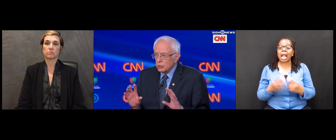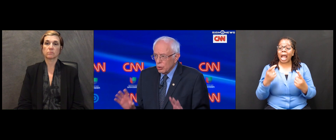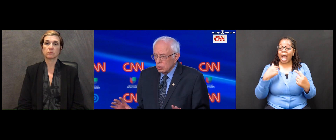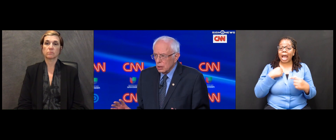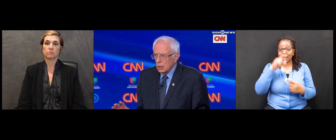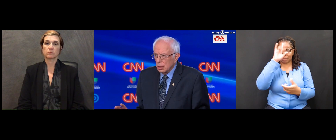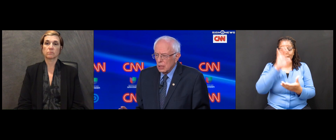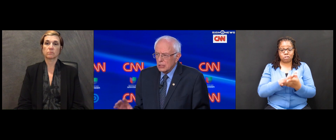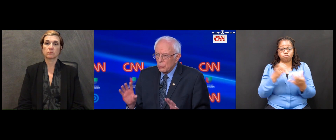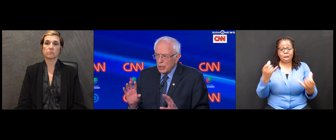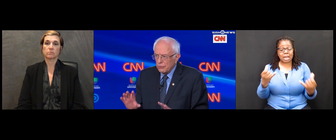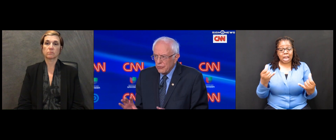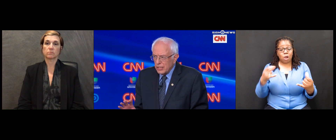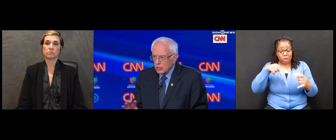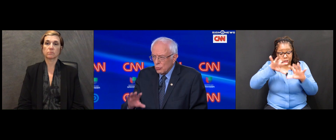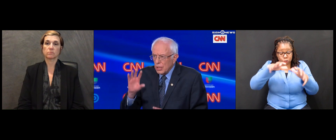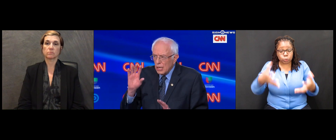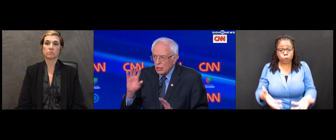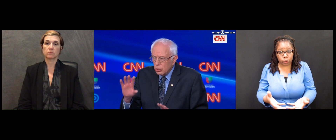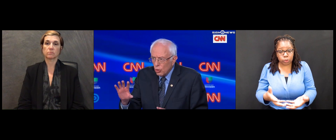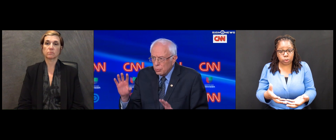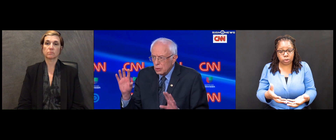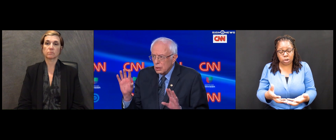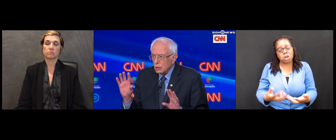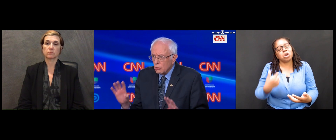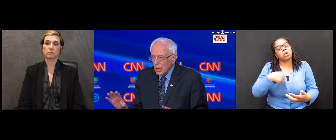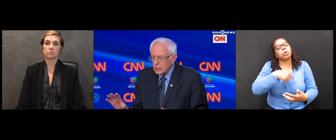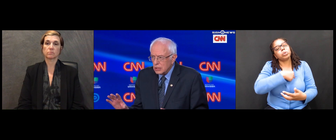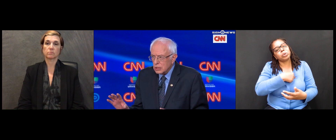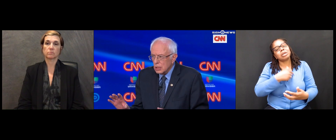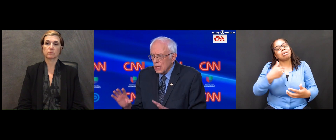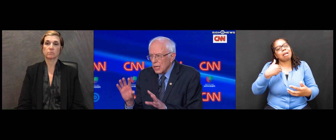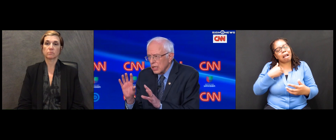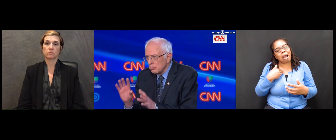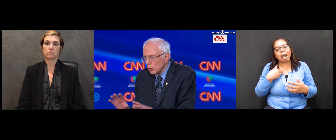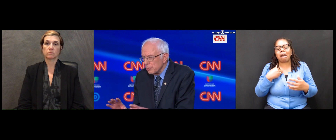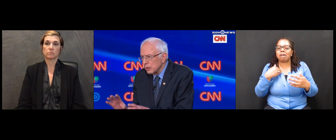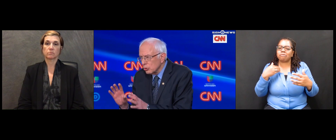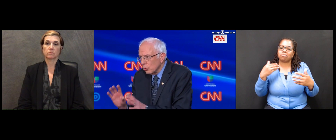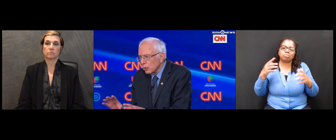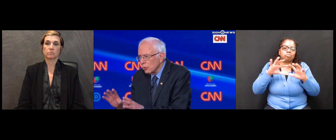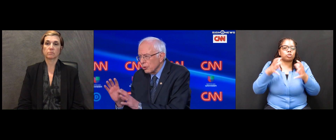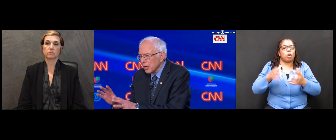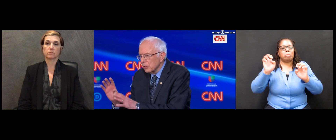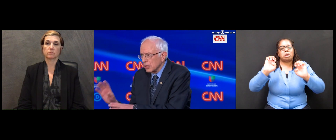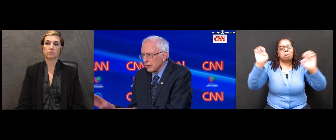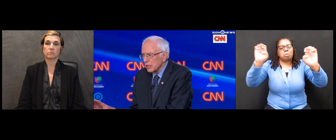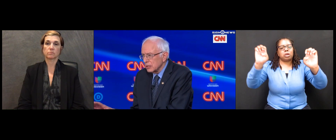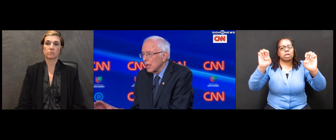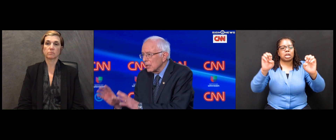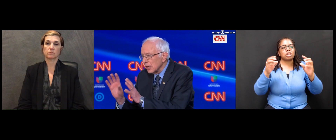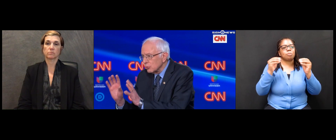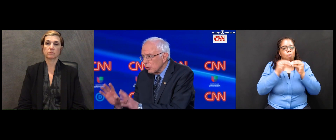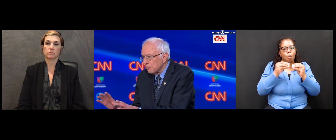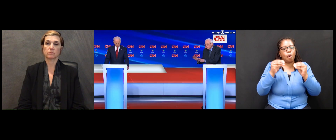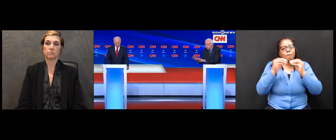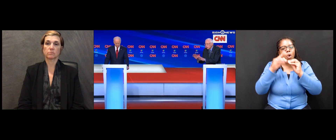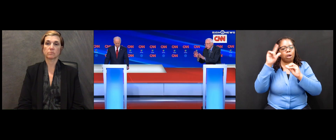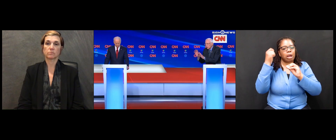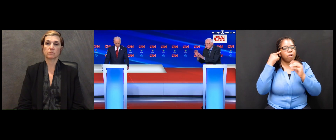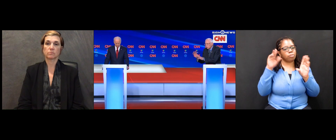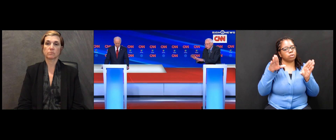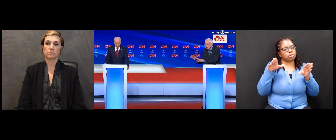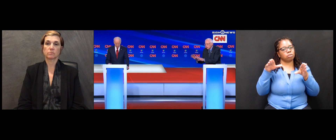in this world is that we are faced with a global crisis and a movement toward authoritarianism. That's what